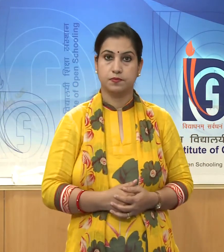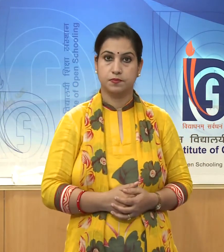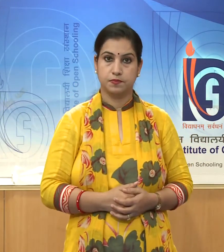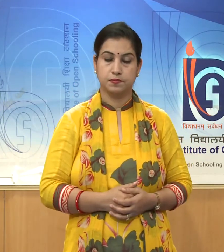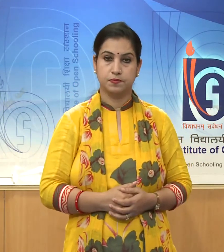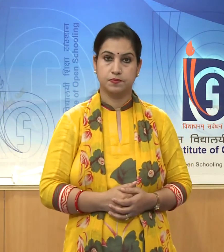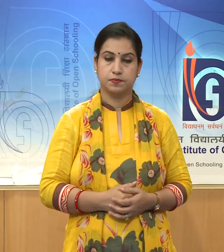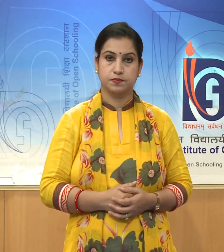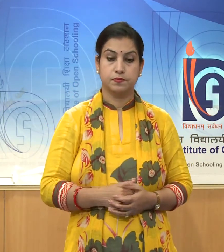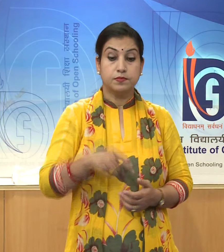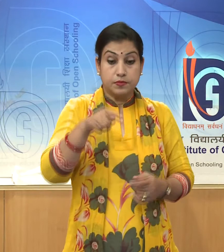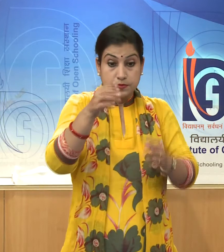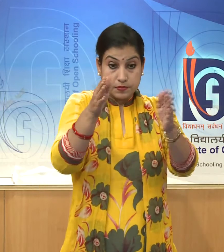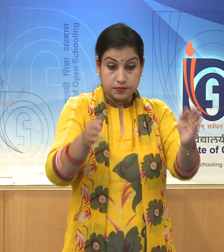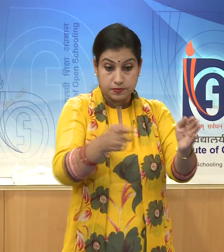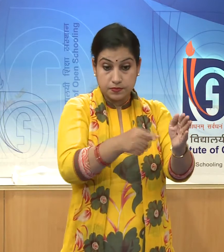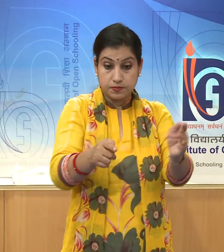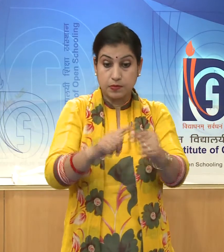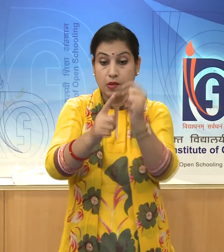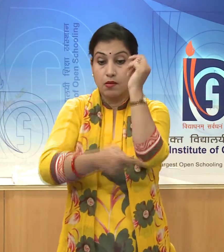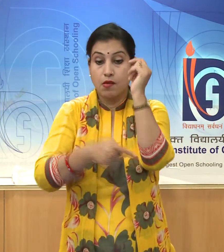of post-impressionist artist